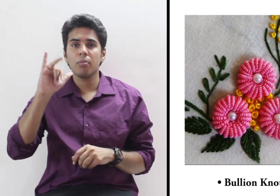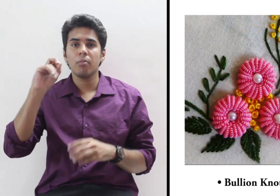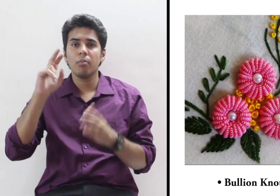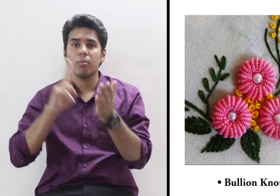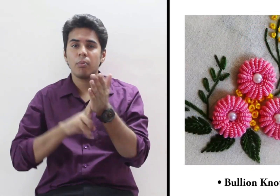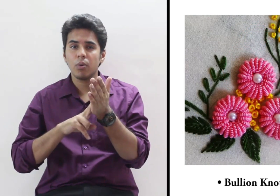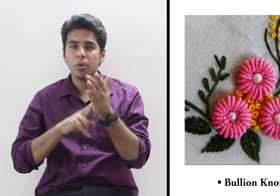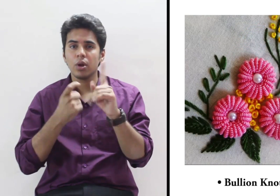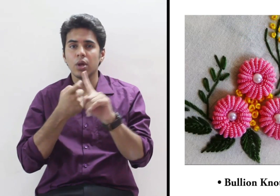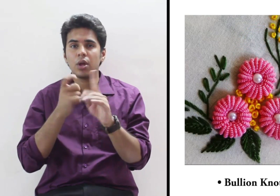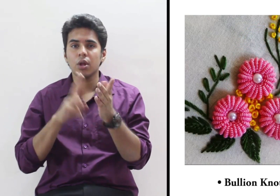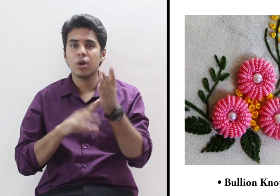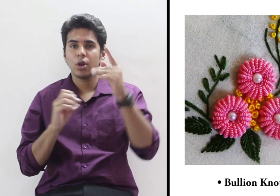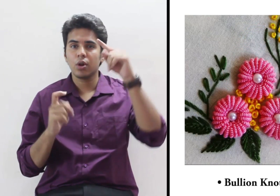bullion knot.